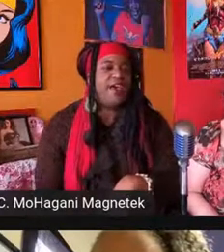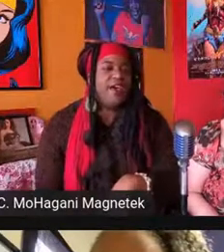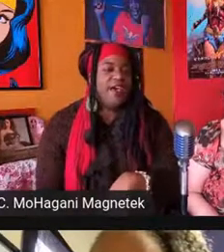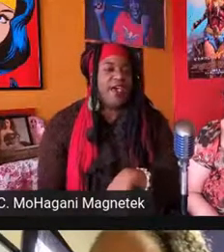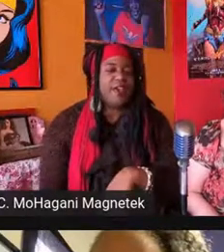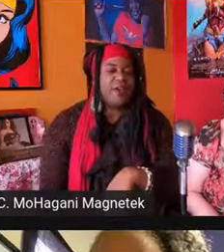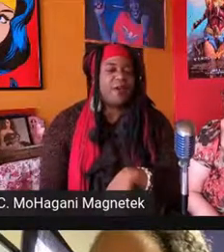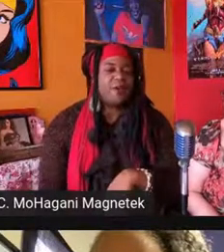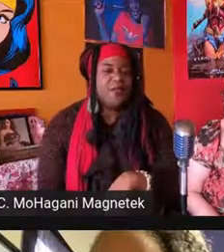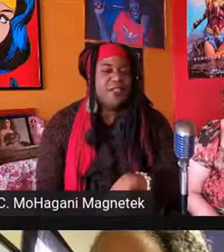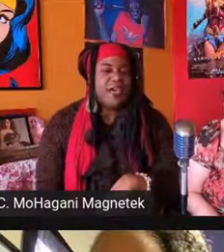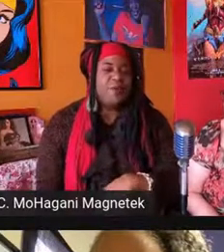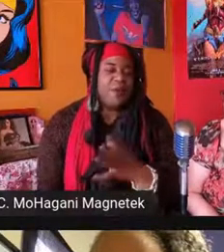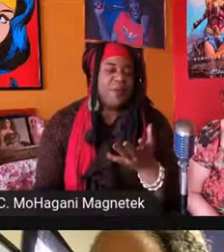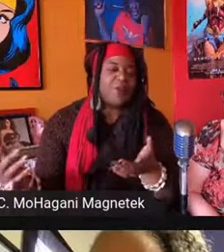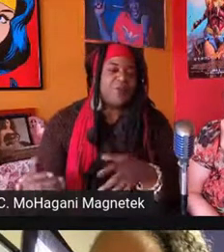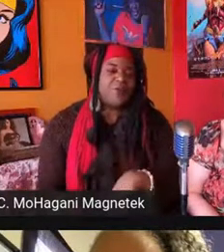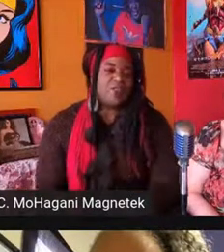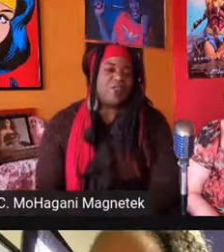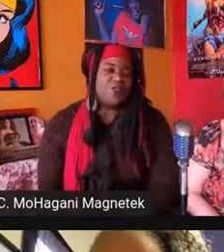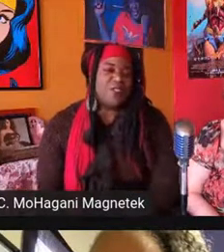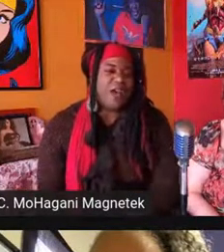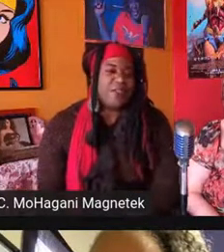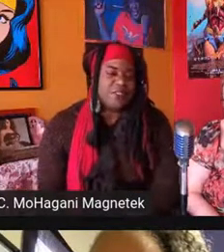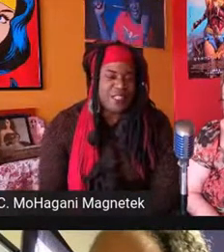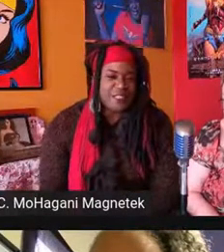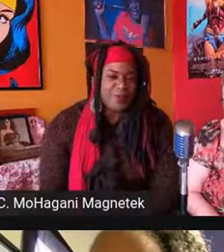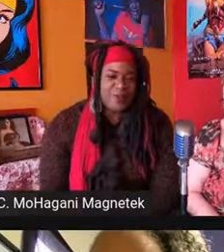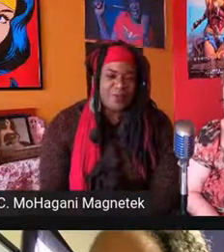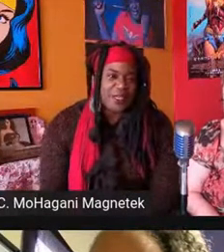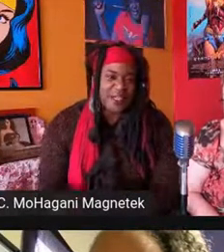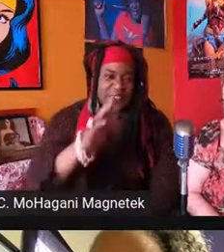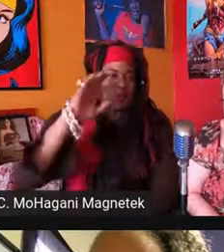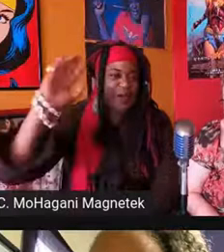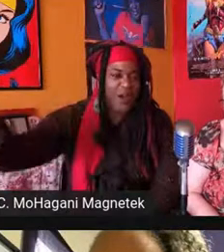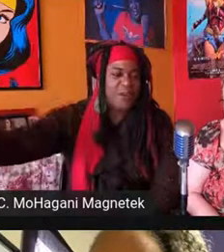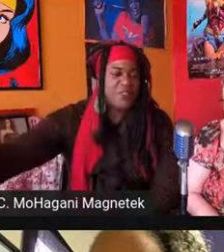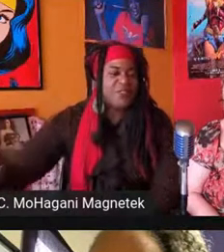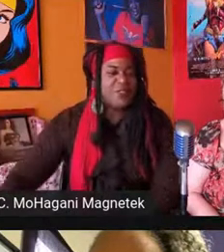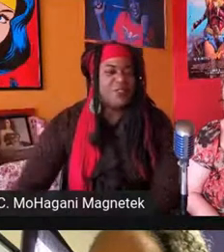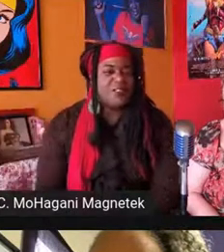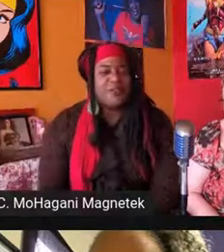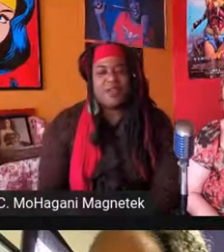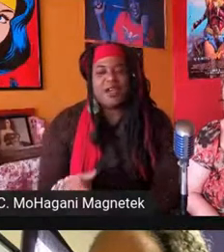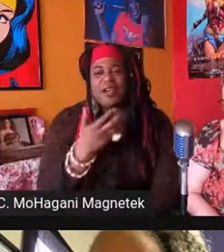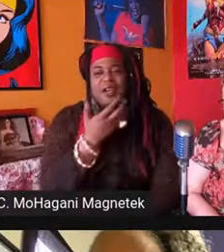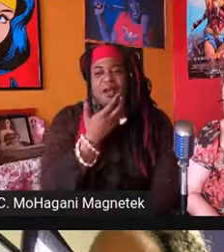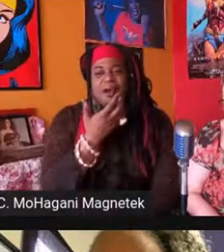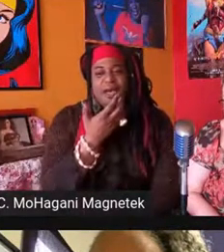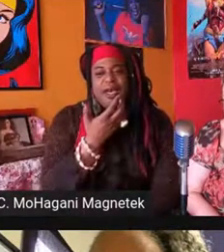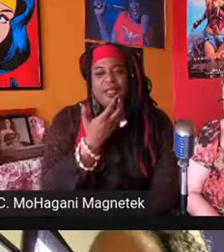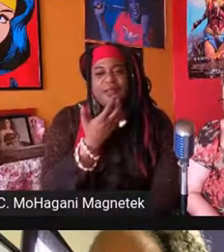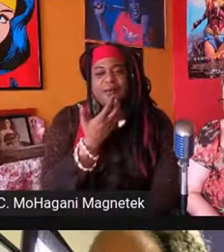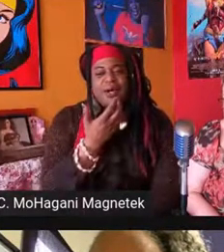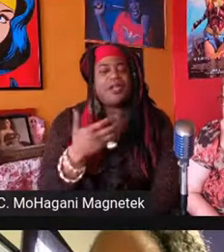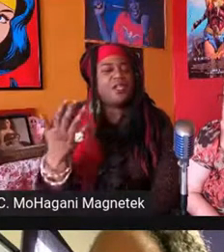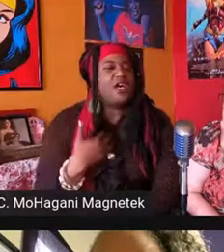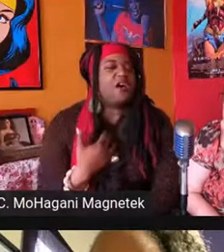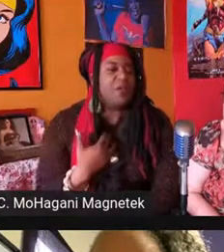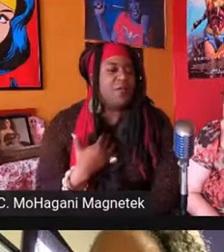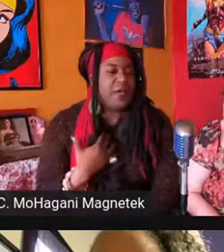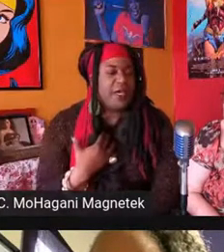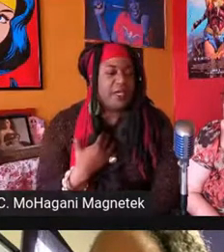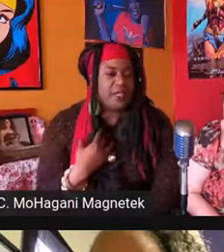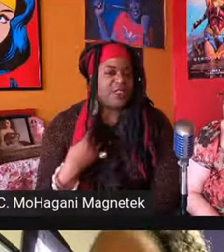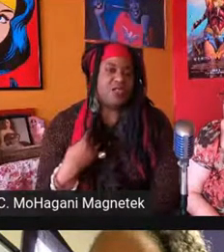way. And it makes for interesting conversations with me because I'm like always doing stuff there. But it